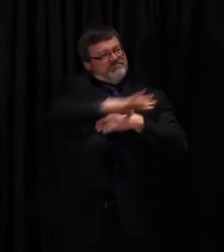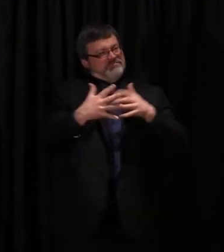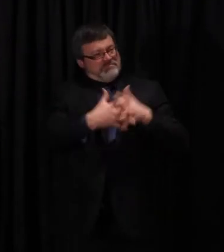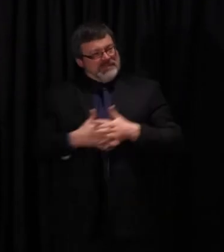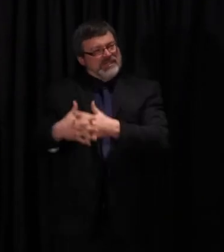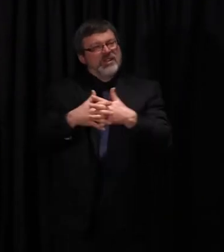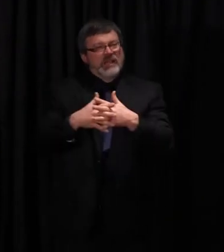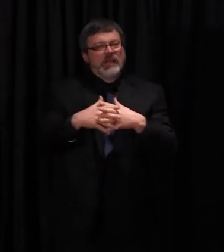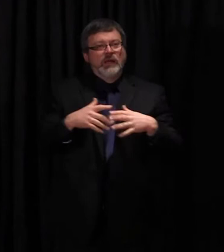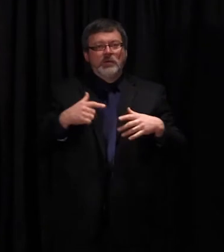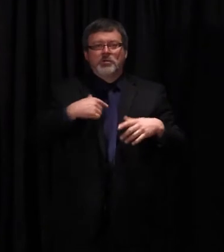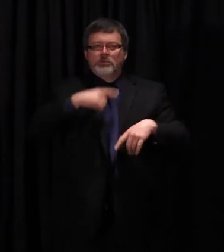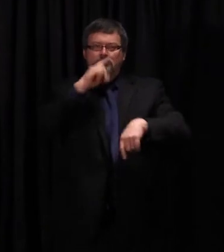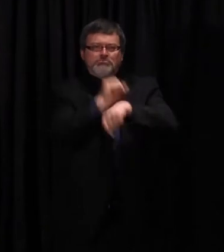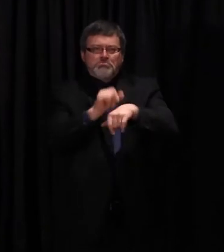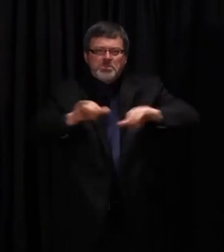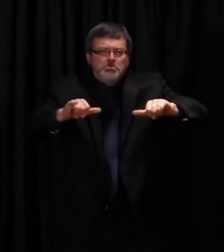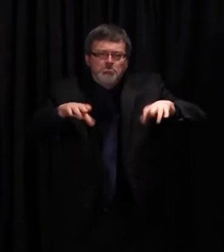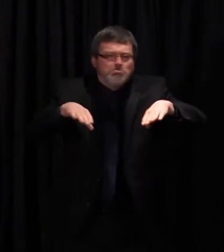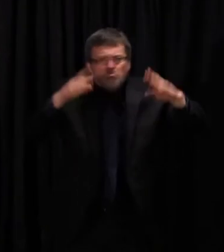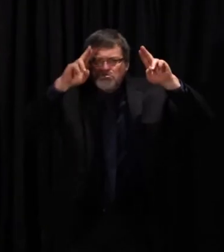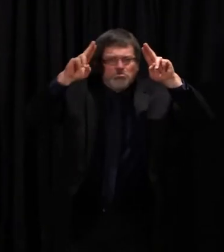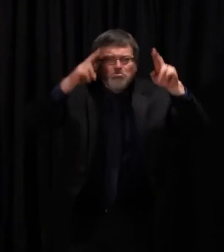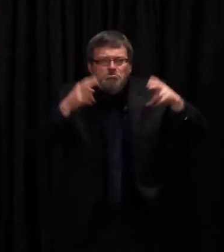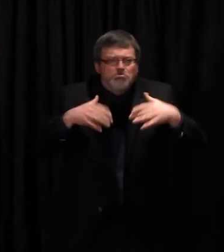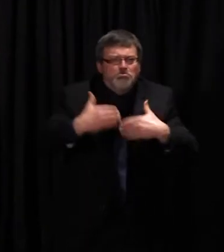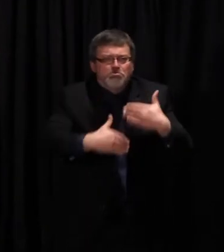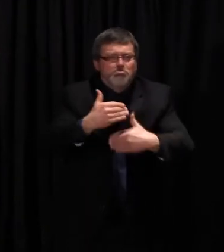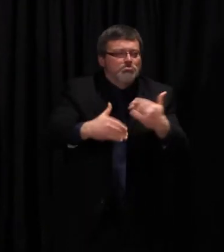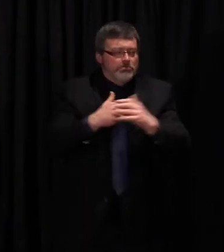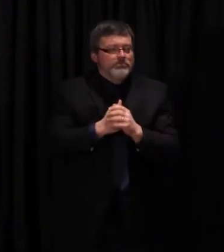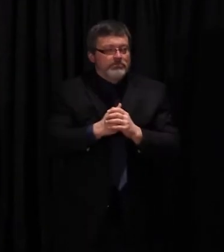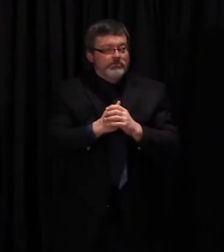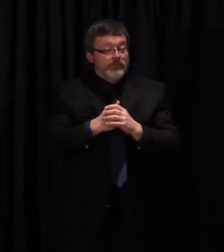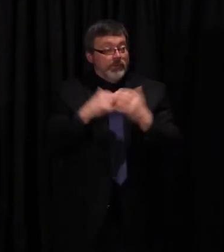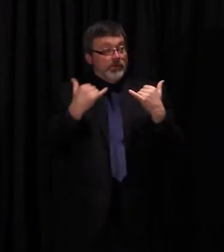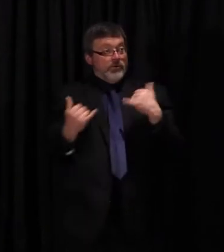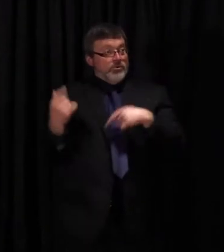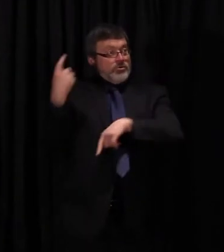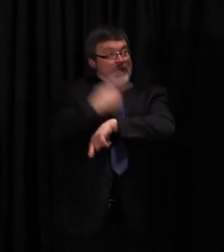issue. But for today, let's focus on the future,